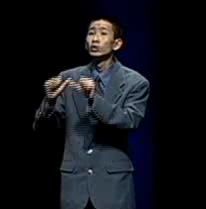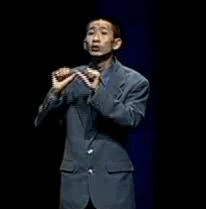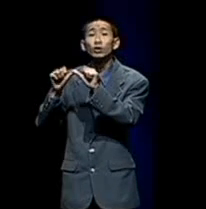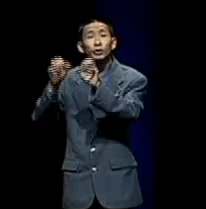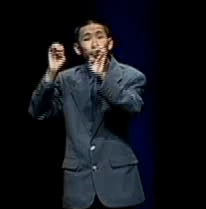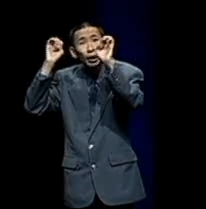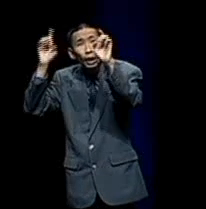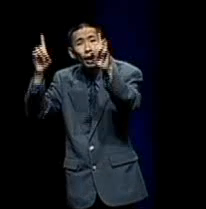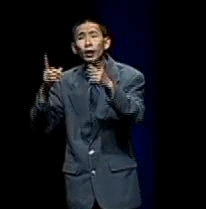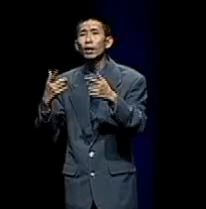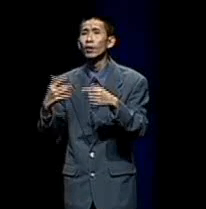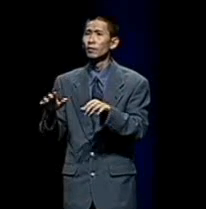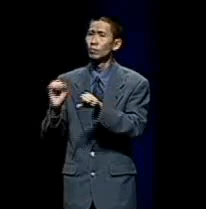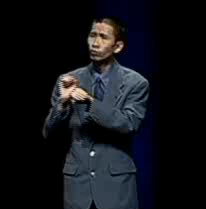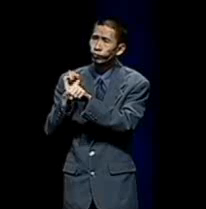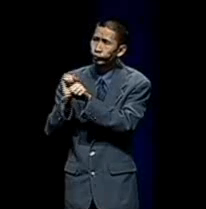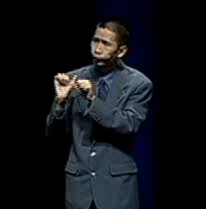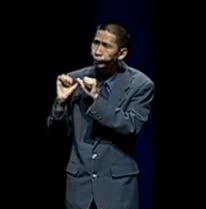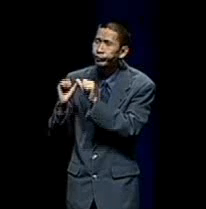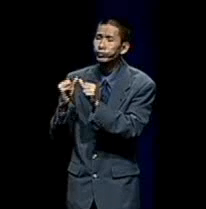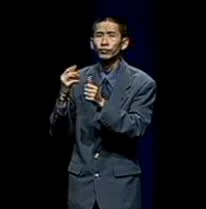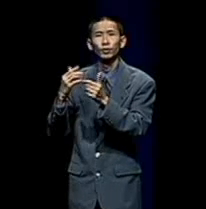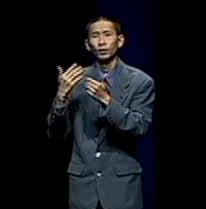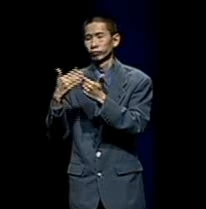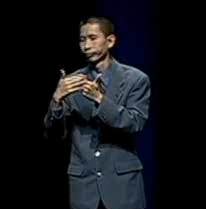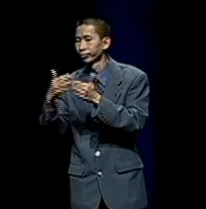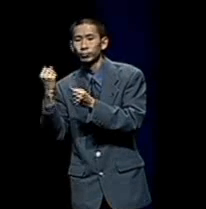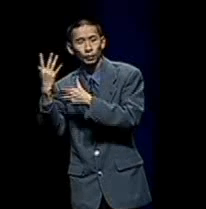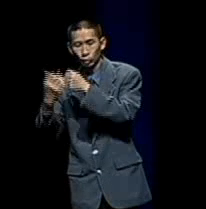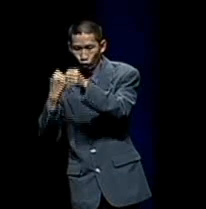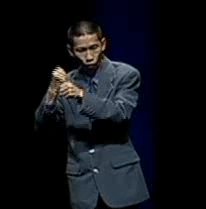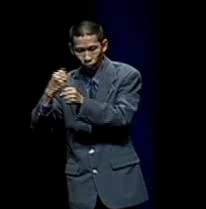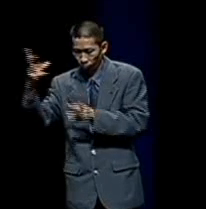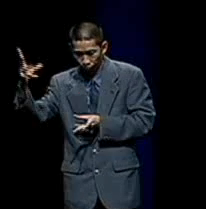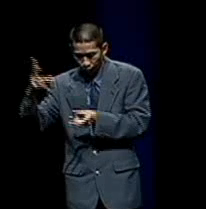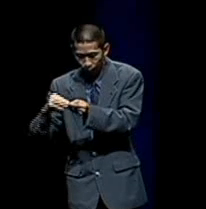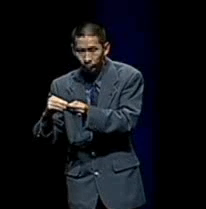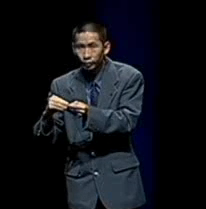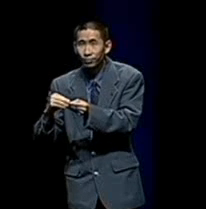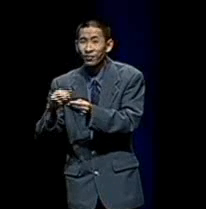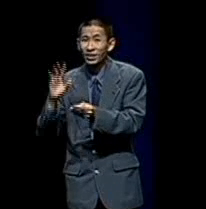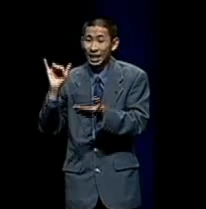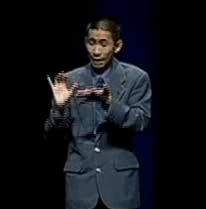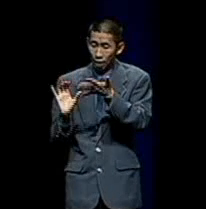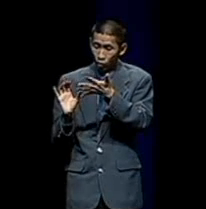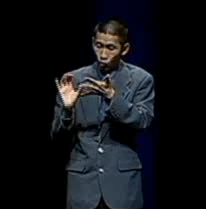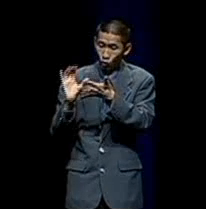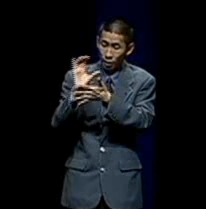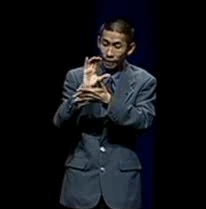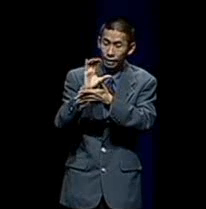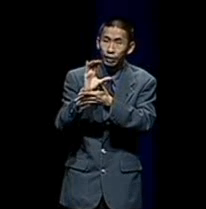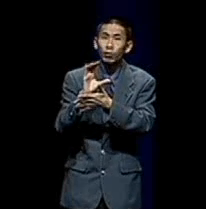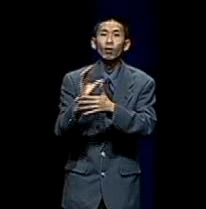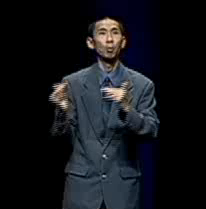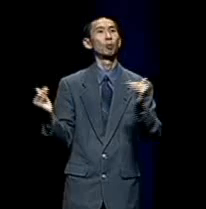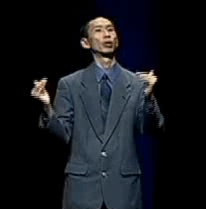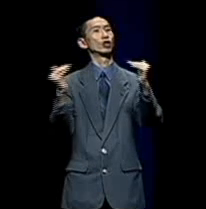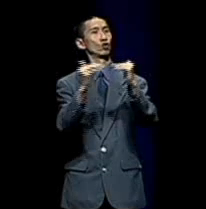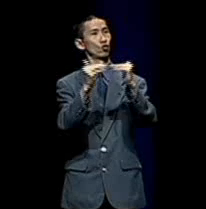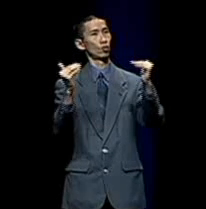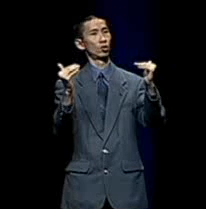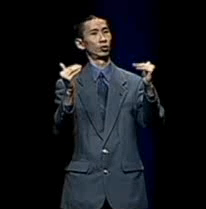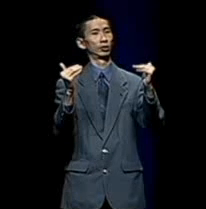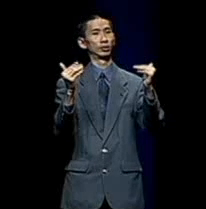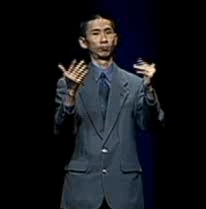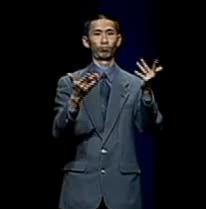education, they've practiced their profession for this number of years. That criteria equates